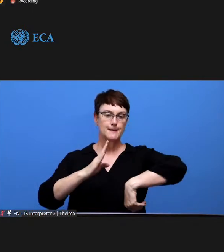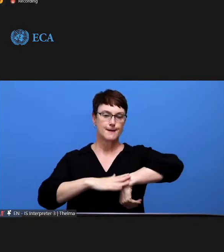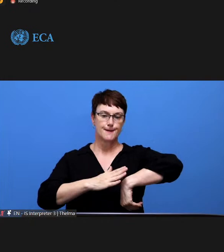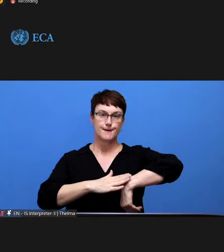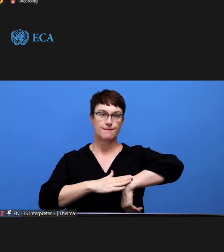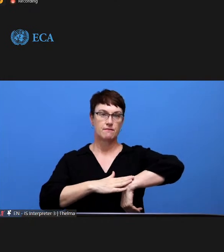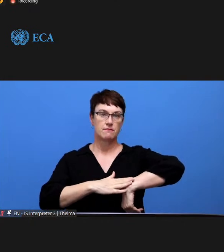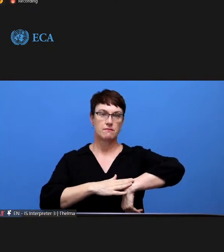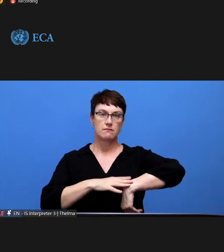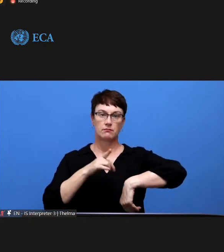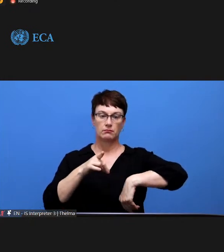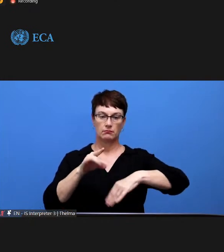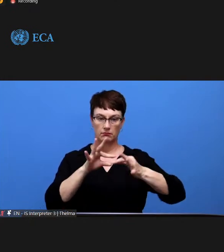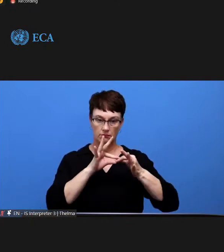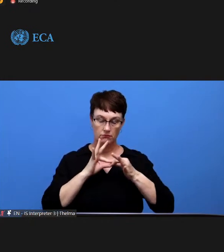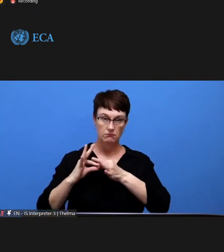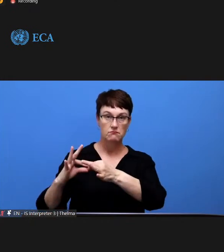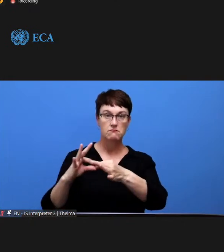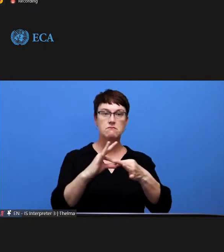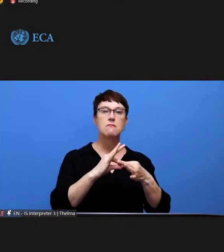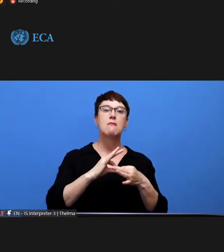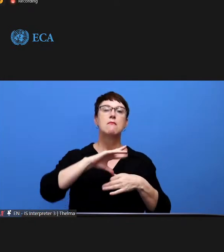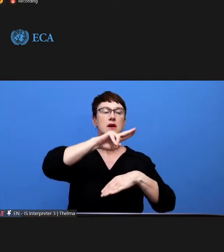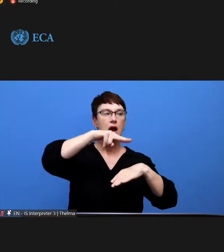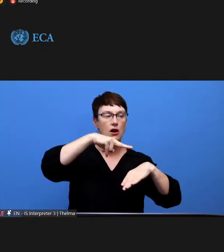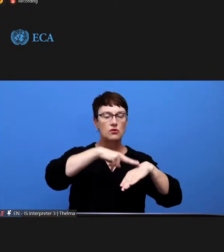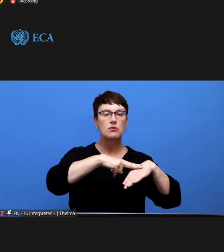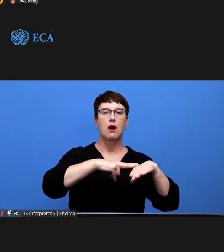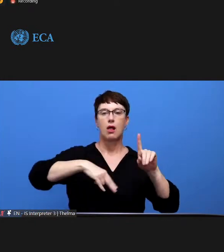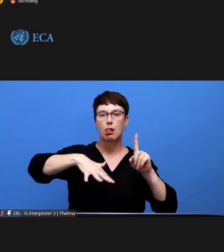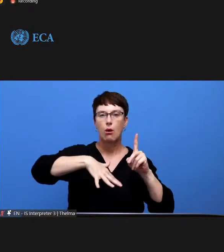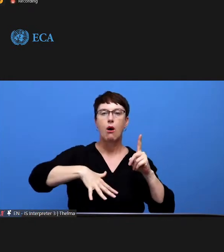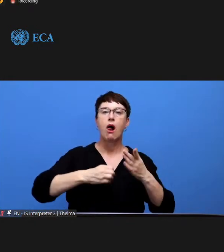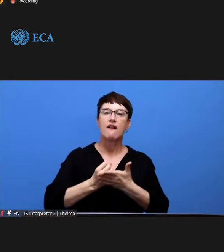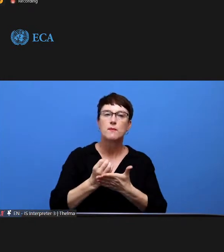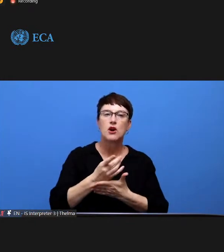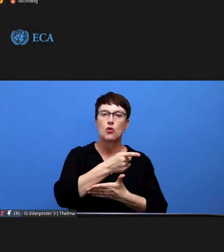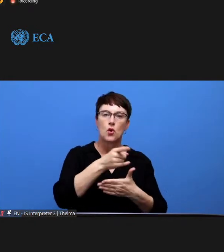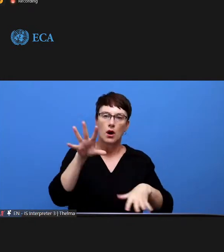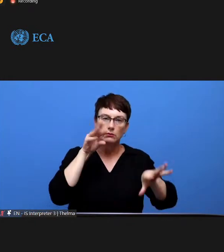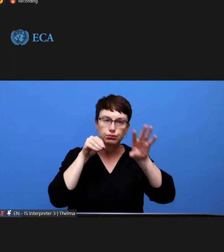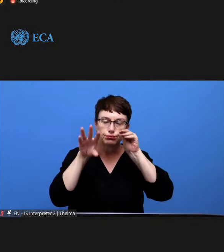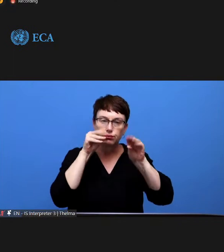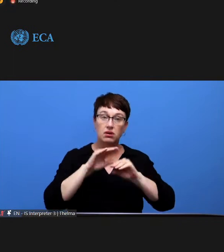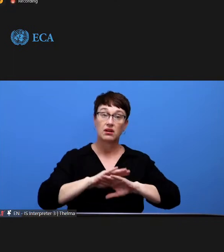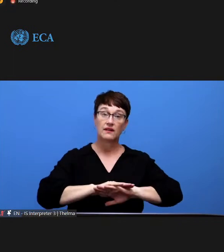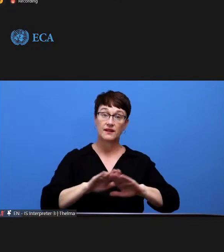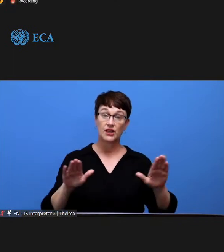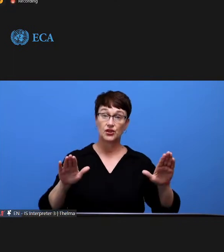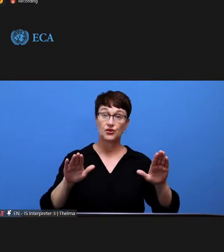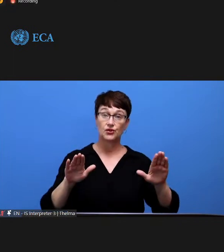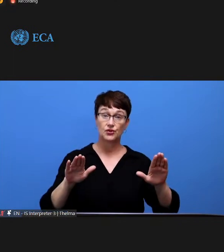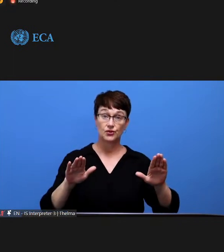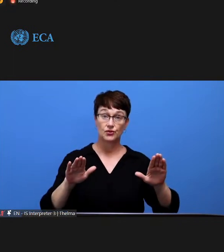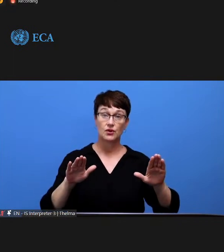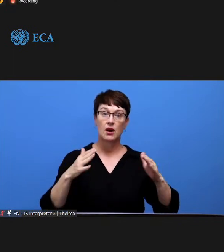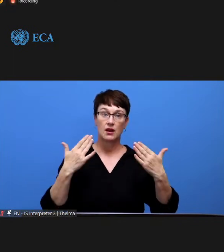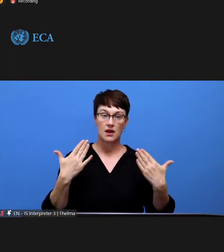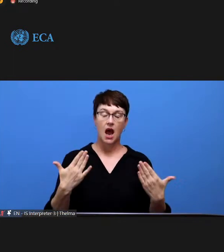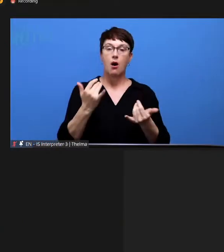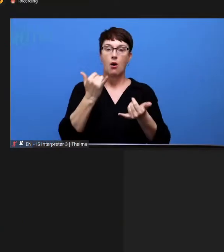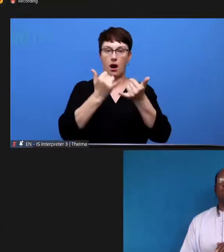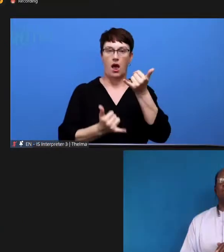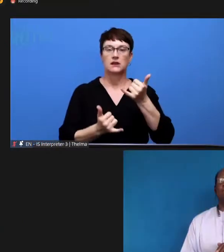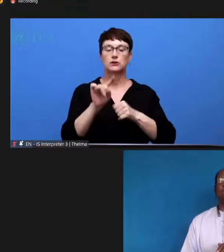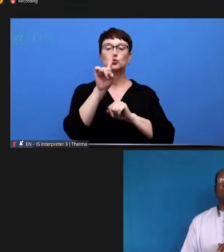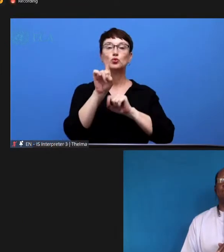relationship between national and local, data qualities. I think those are some questions. This is the last round. I'll give you the floor